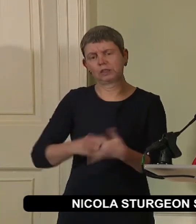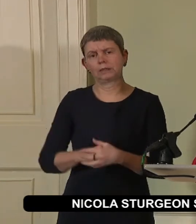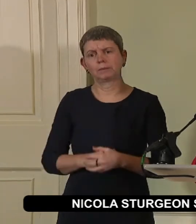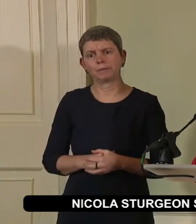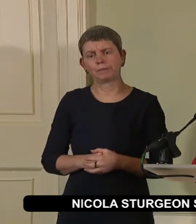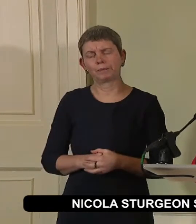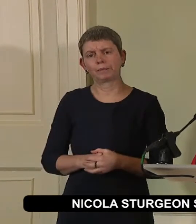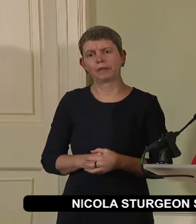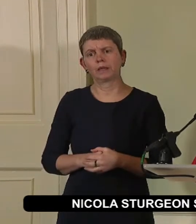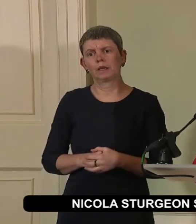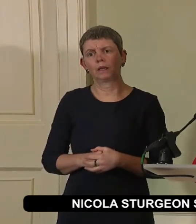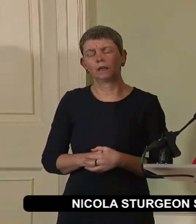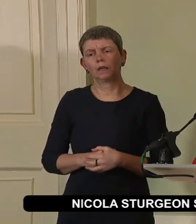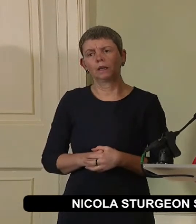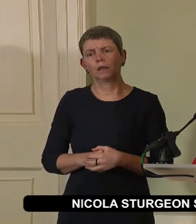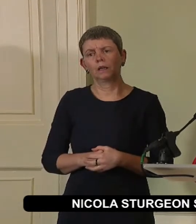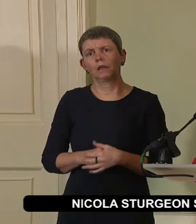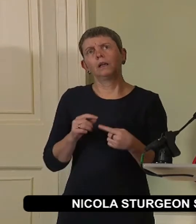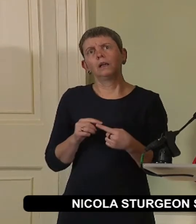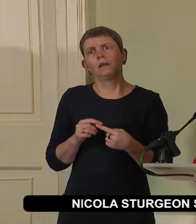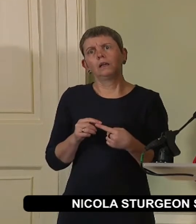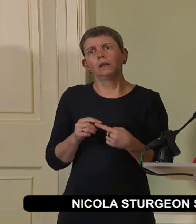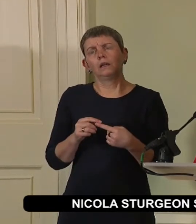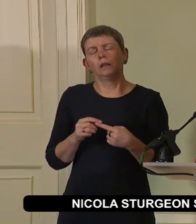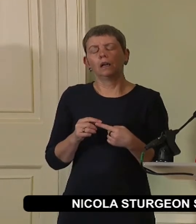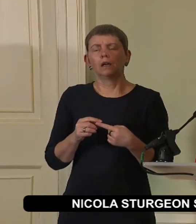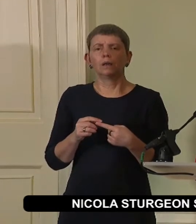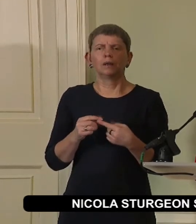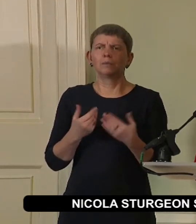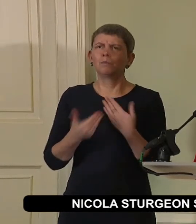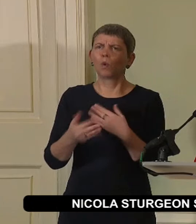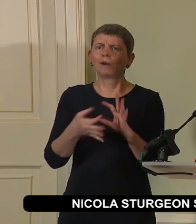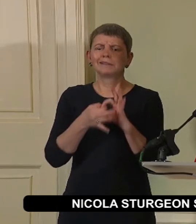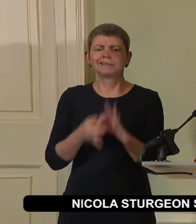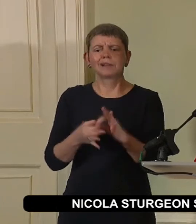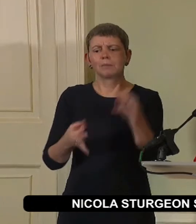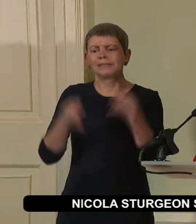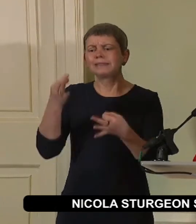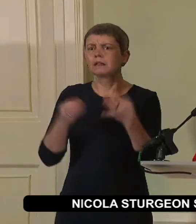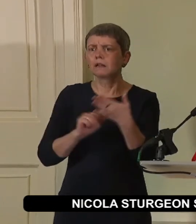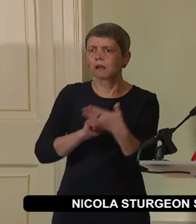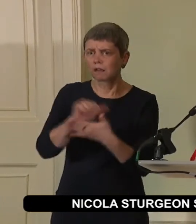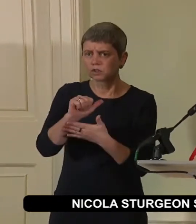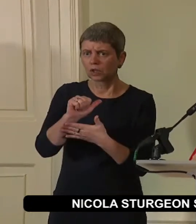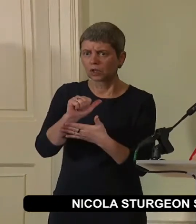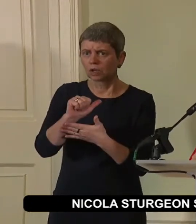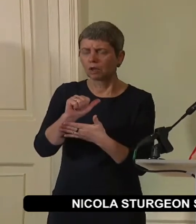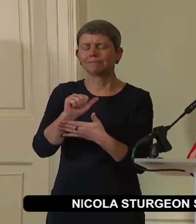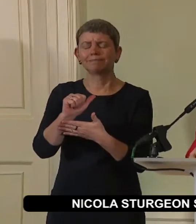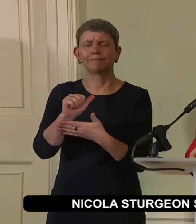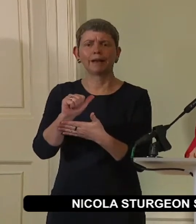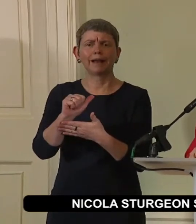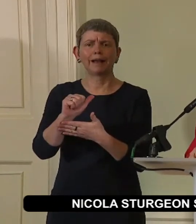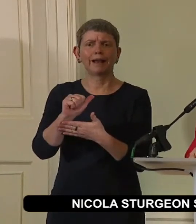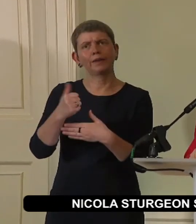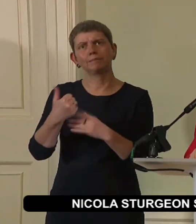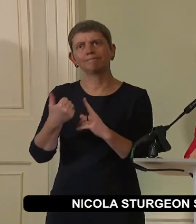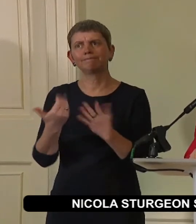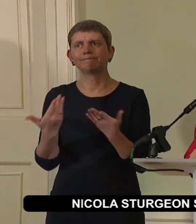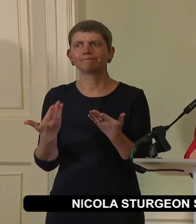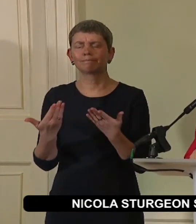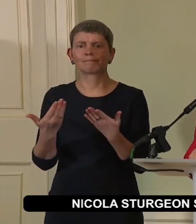I suppose, are more about our political culture and the nature and impact of the dominance